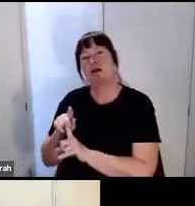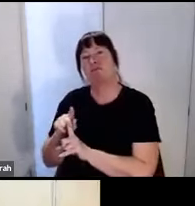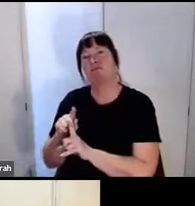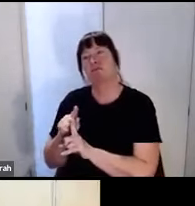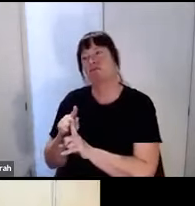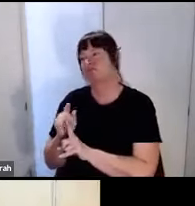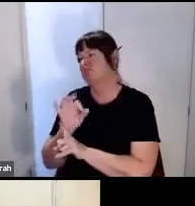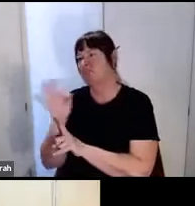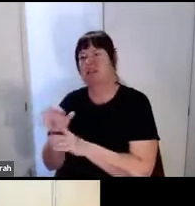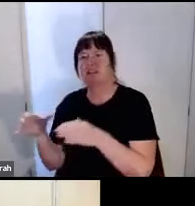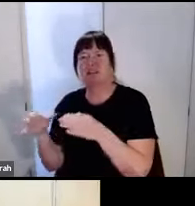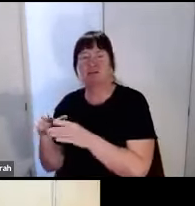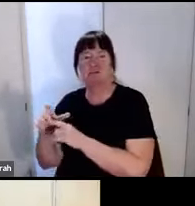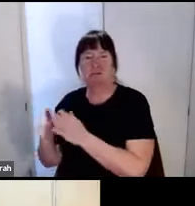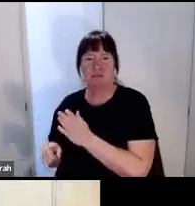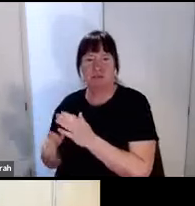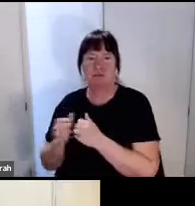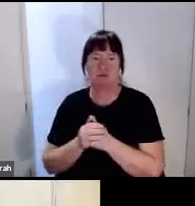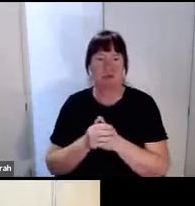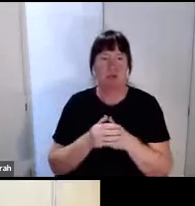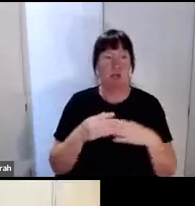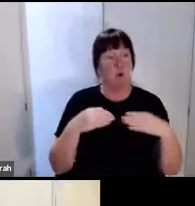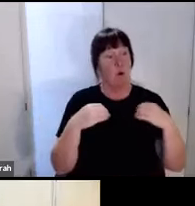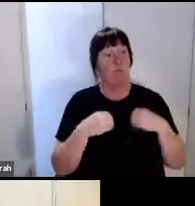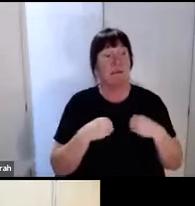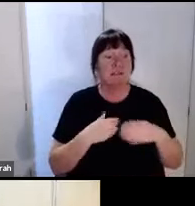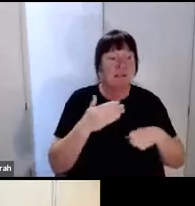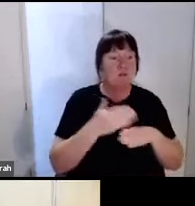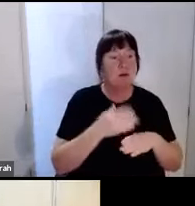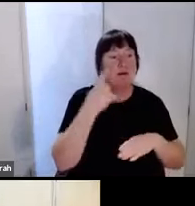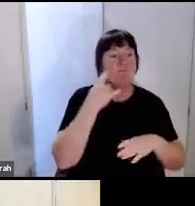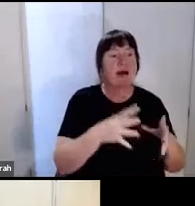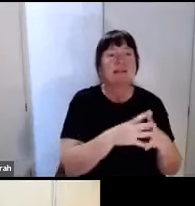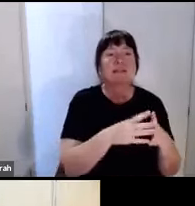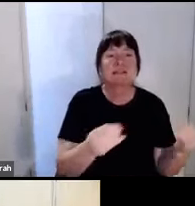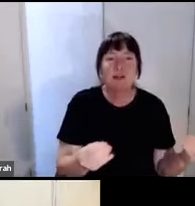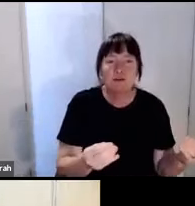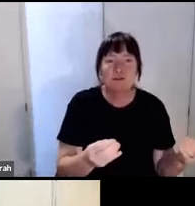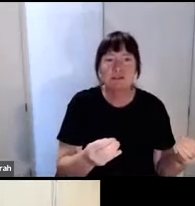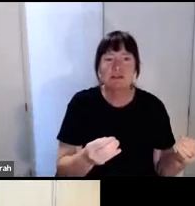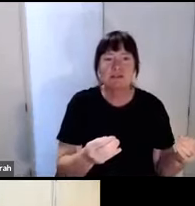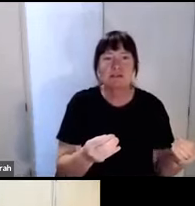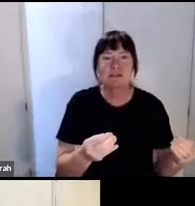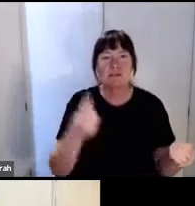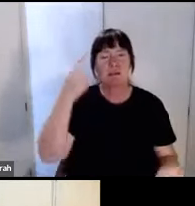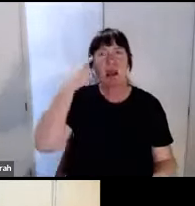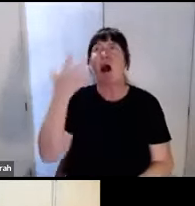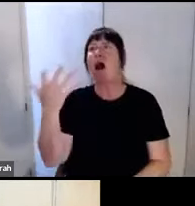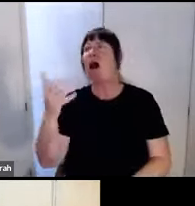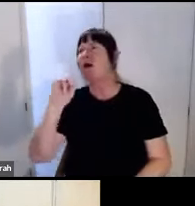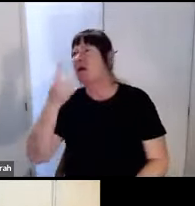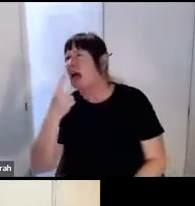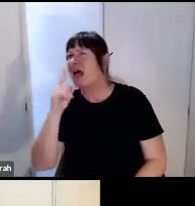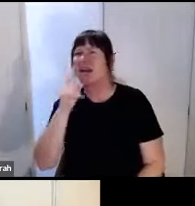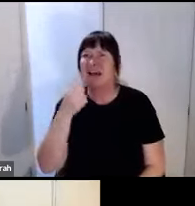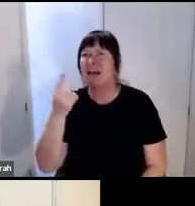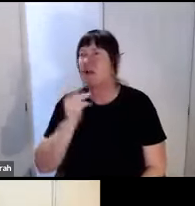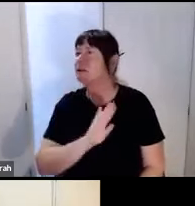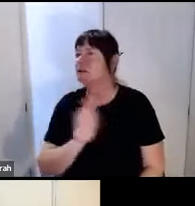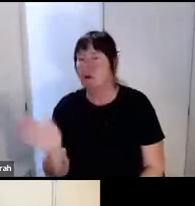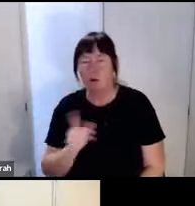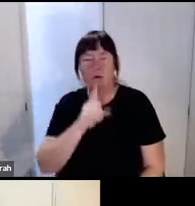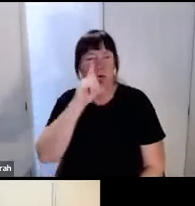just operate like finding new solutions to make what seems impossible to be accessible possible, because we have